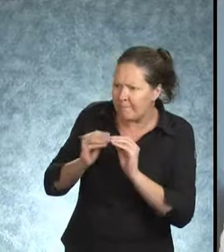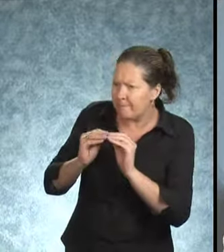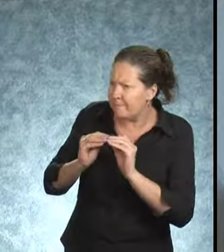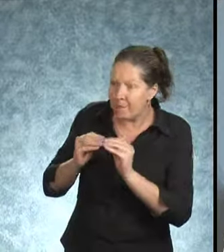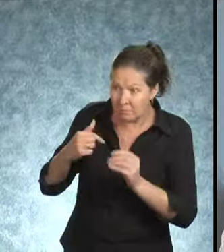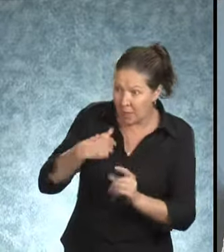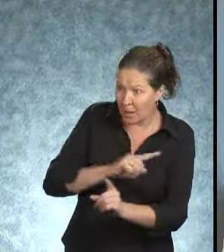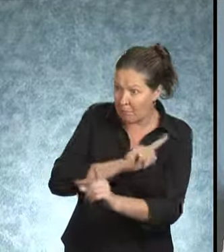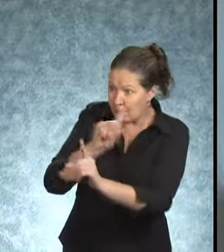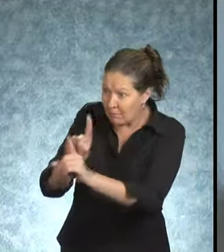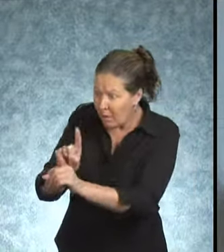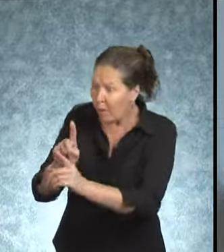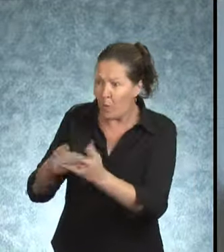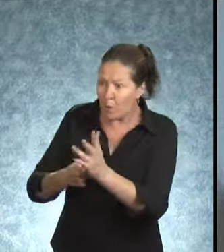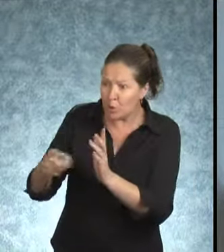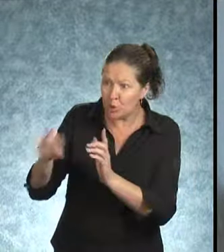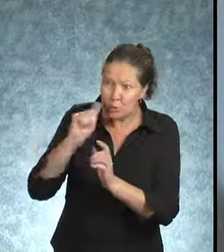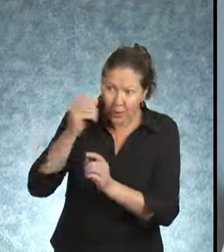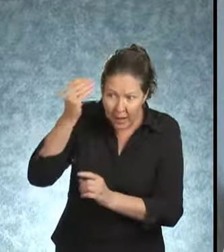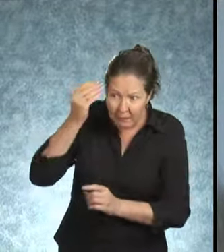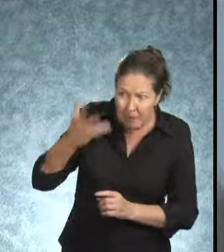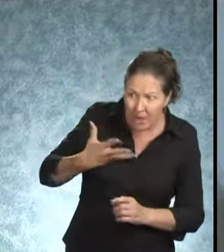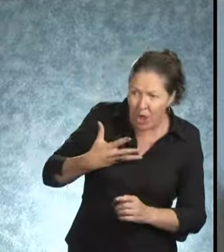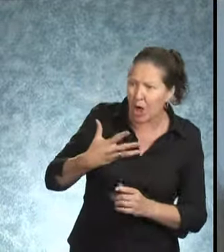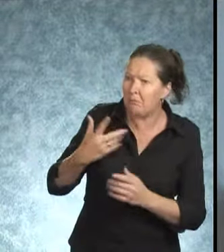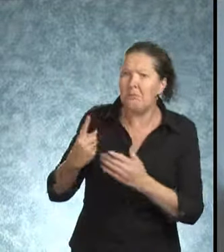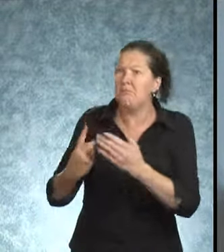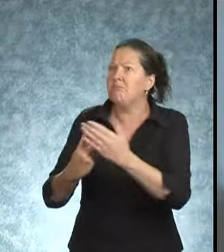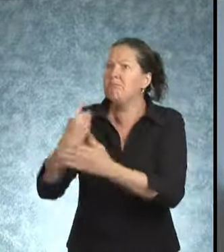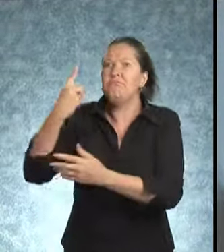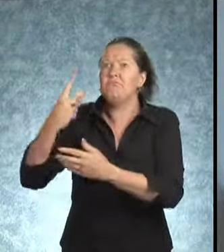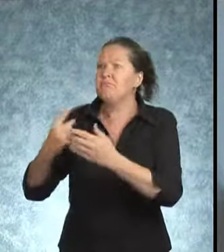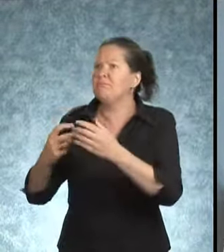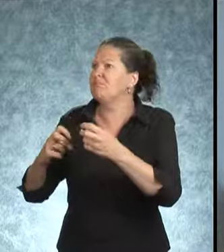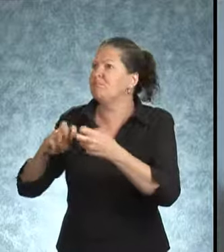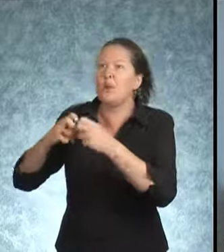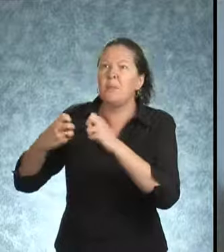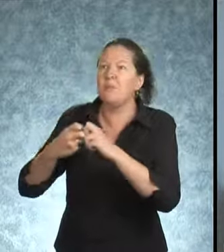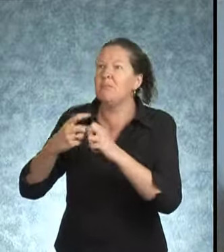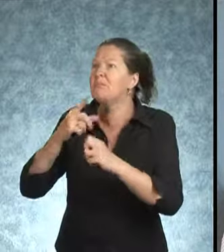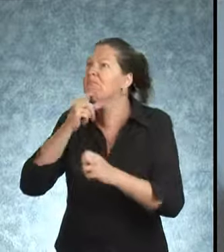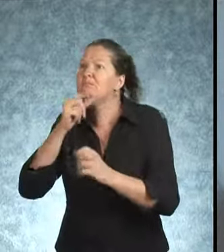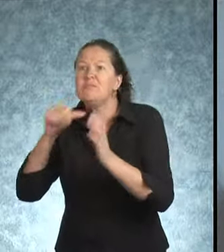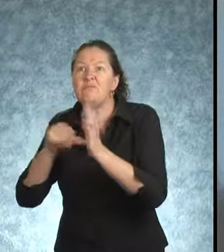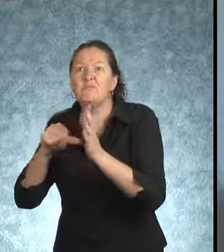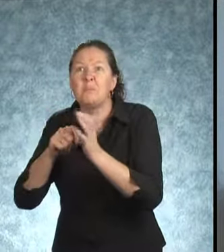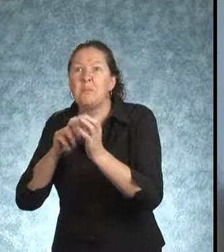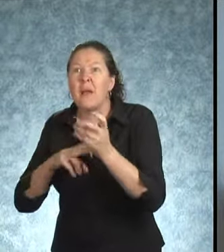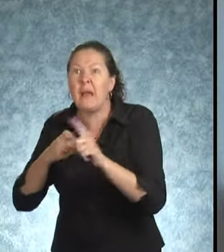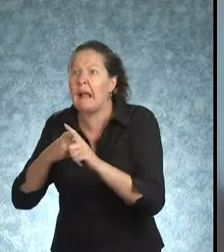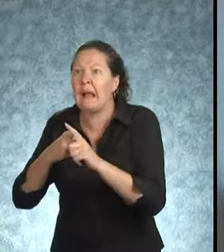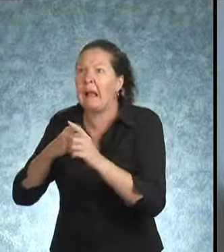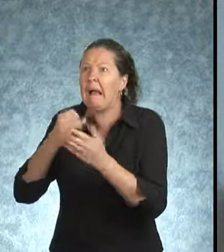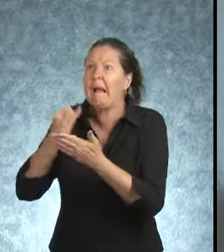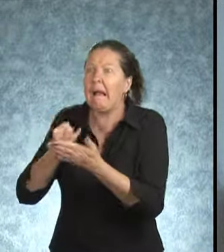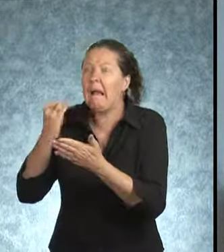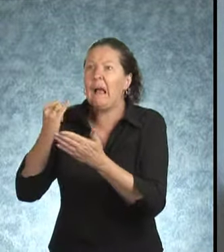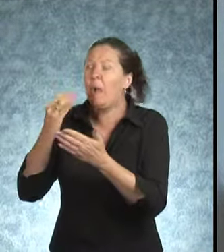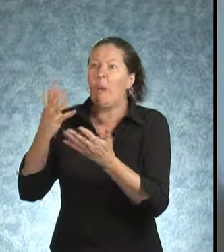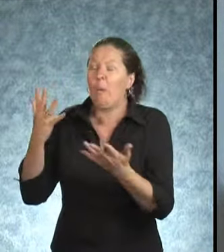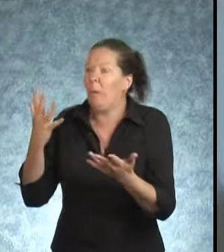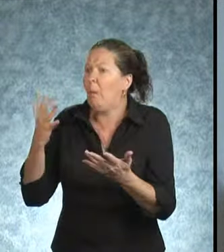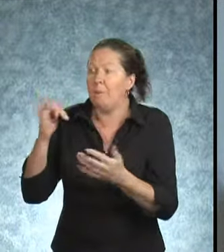Am I going to approach you or you're going to let me know look there's been an issue with the bank if you're borrowing some money to get it done or